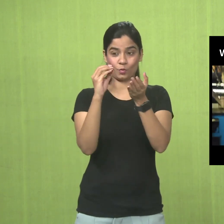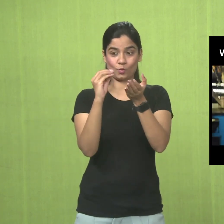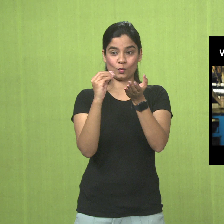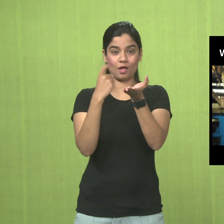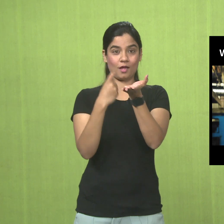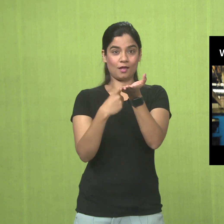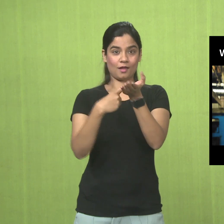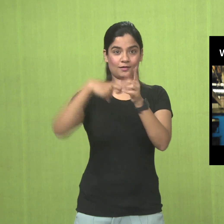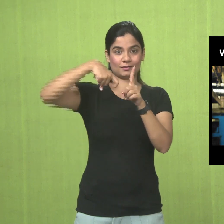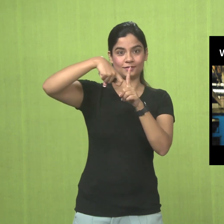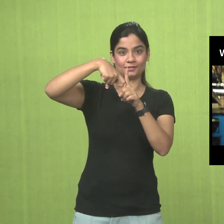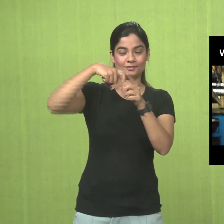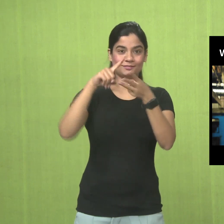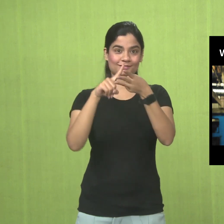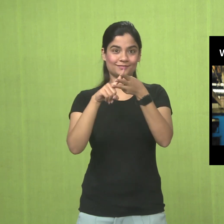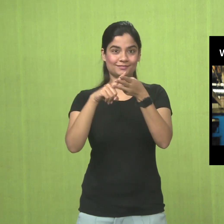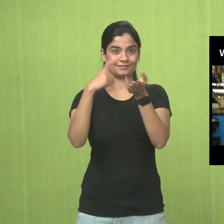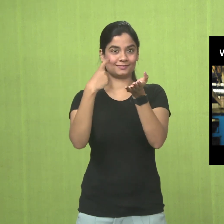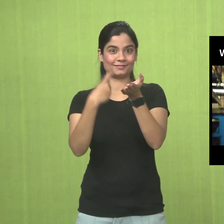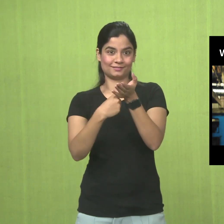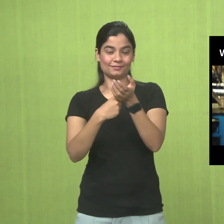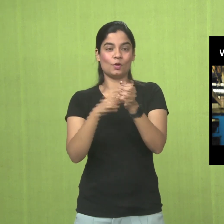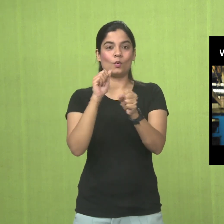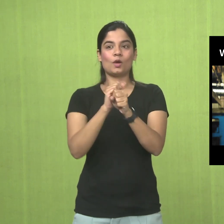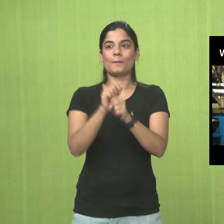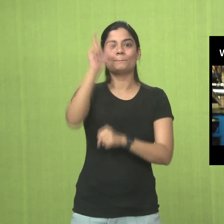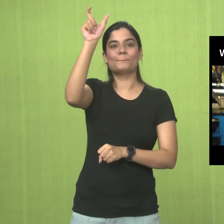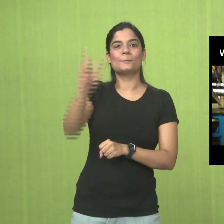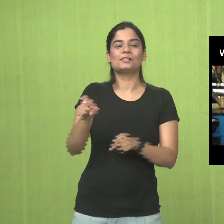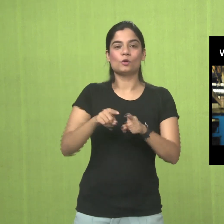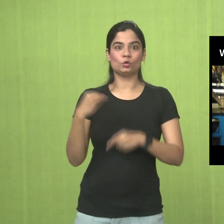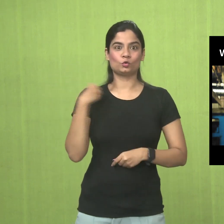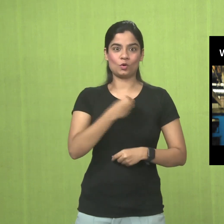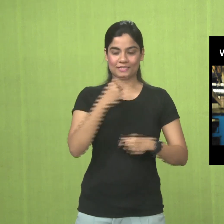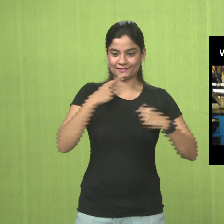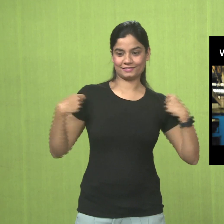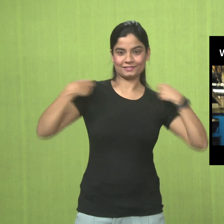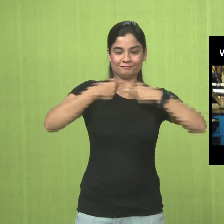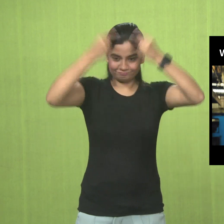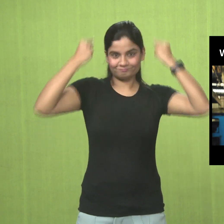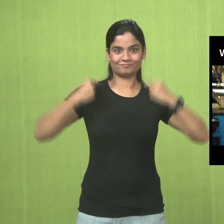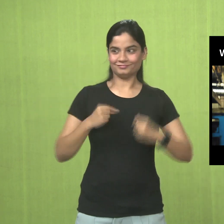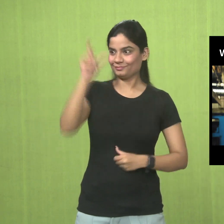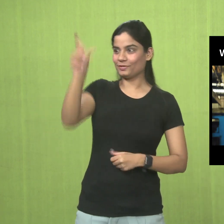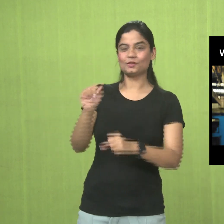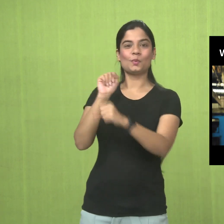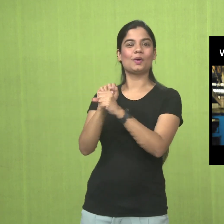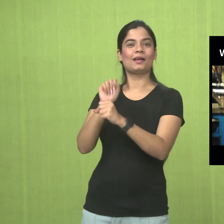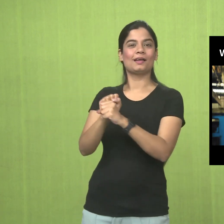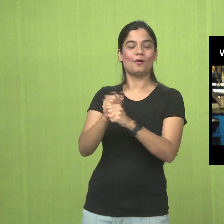Worker. Who is a worker? A person who is doing the work. For example, a doctor or a person making a